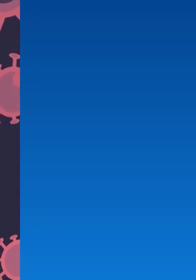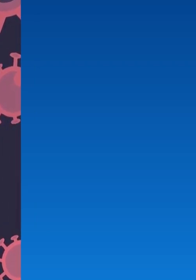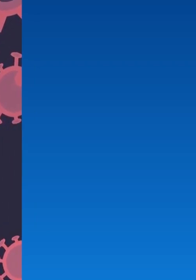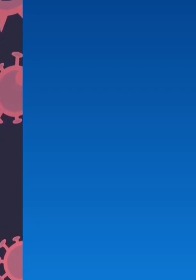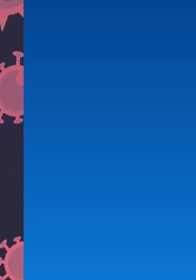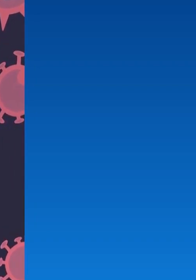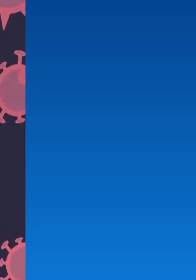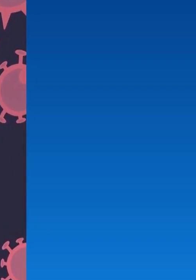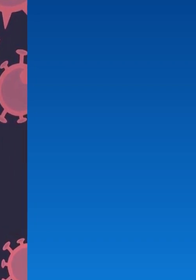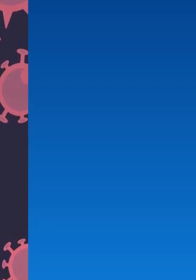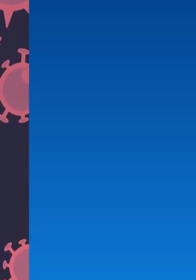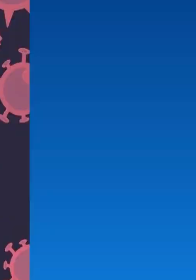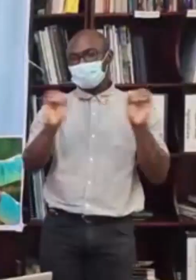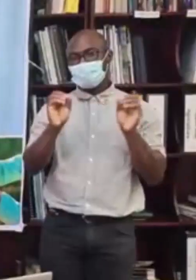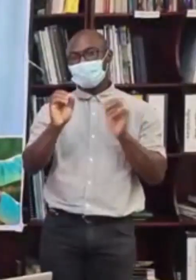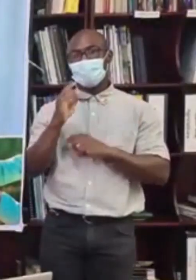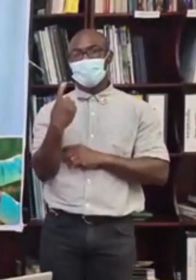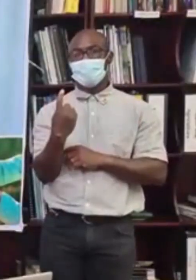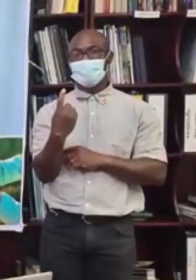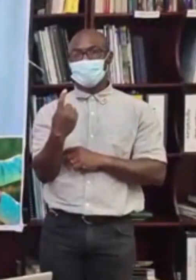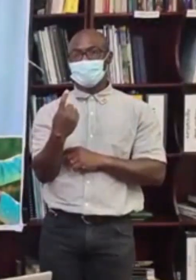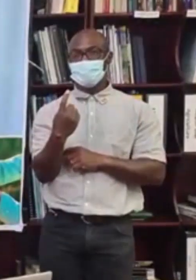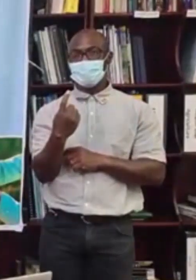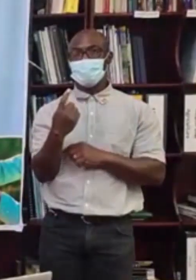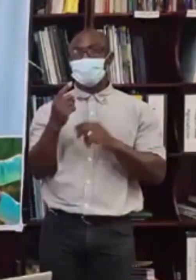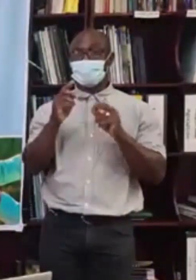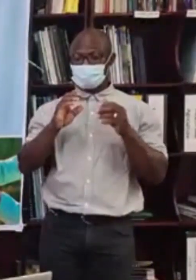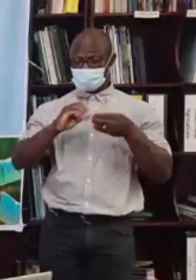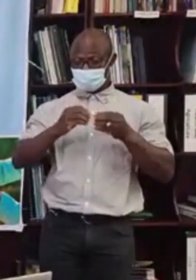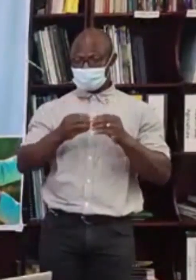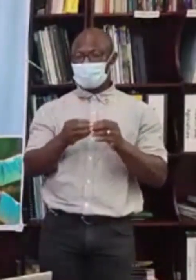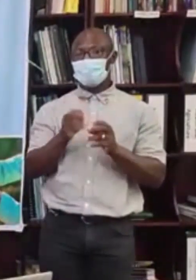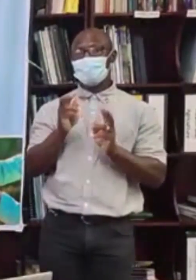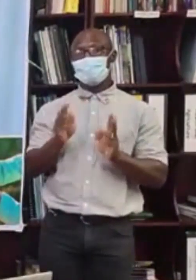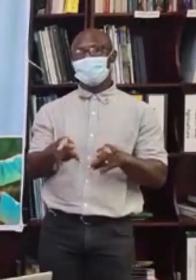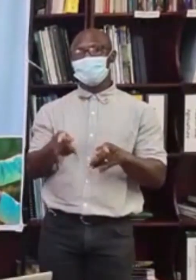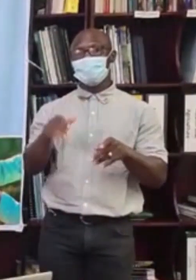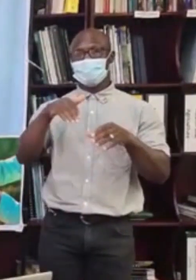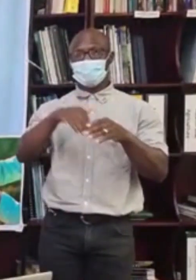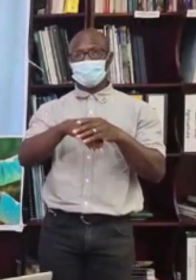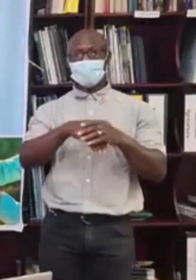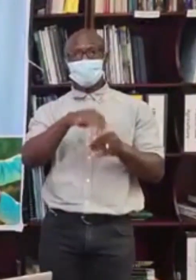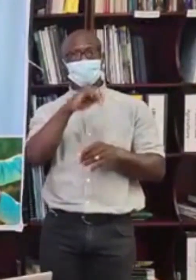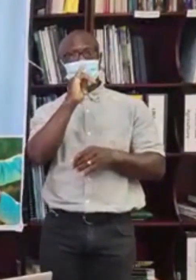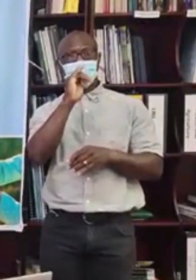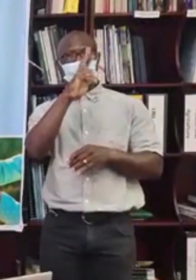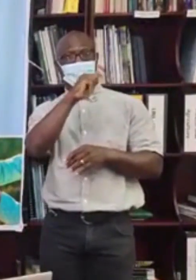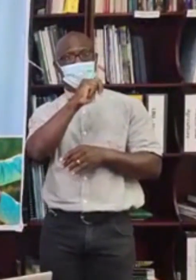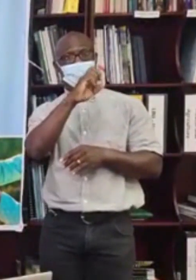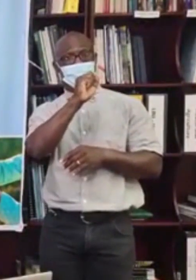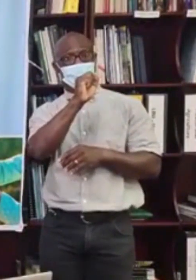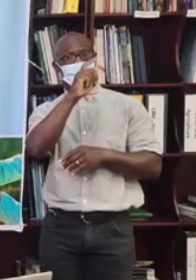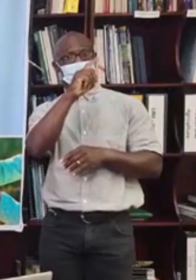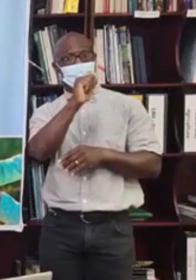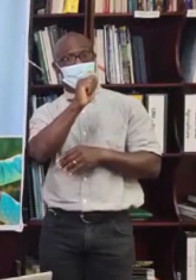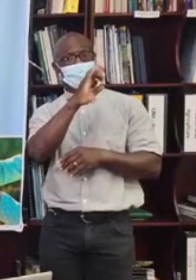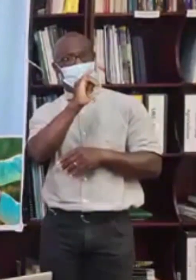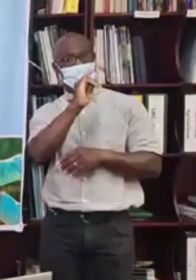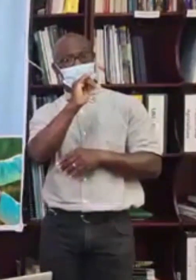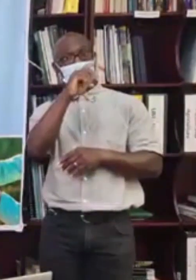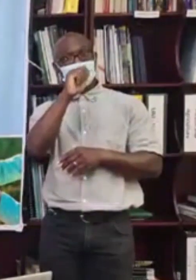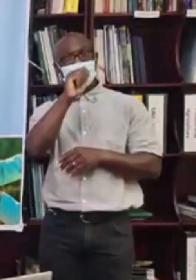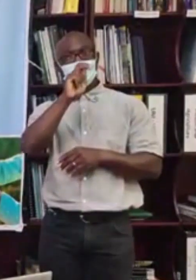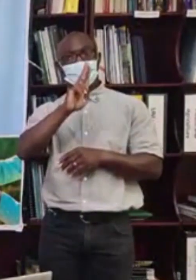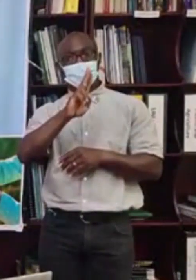8, 9, and 10. The number of persons in institutional quarantine is now 31.